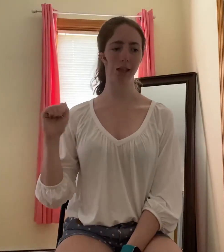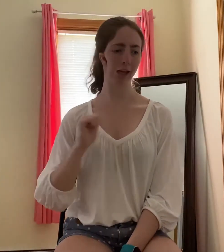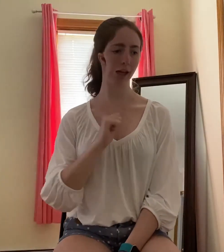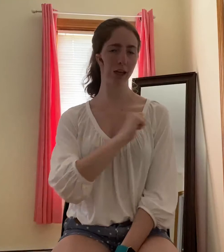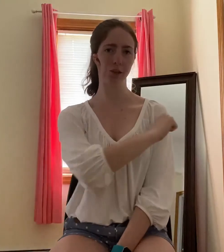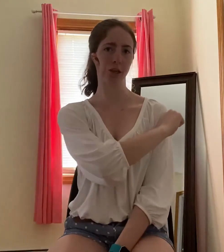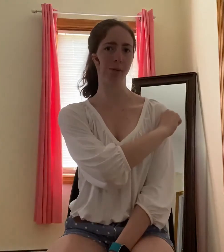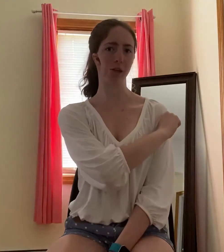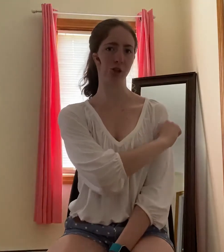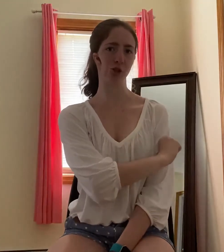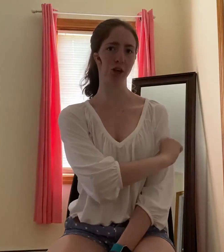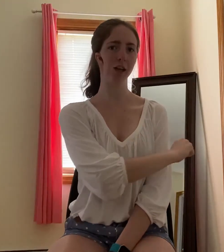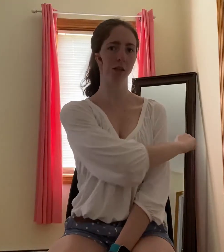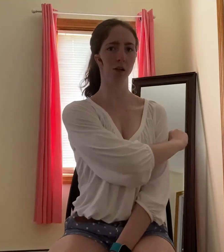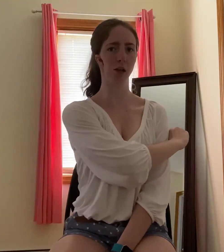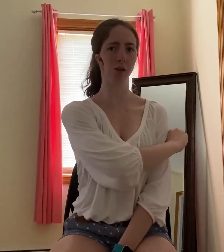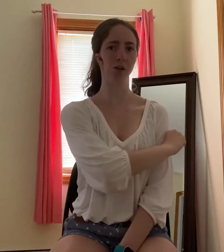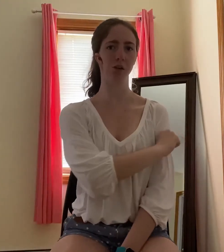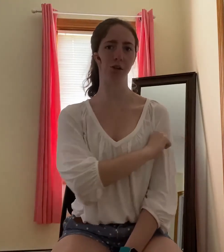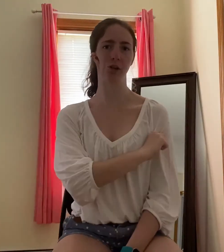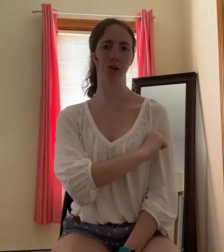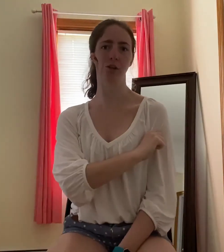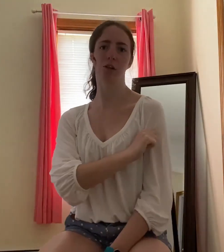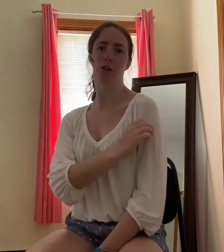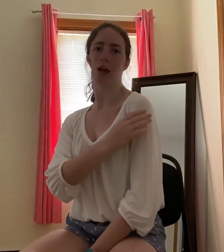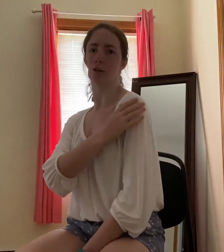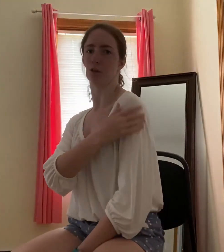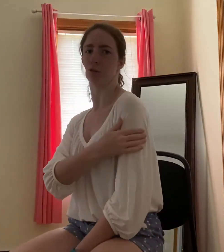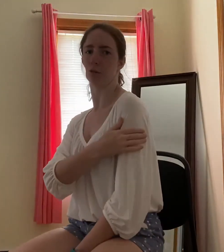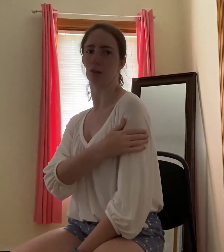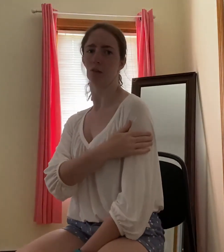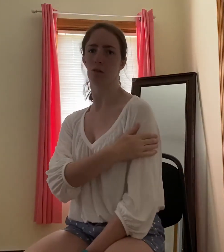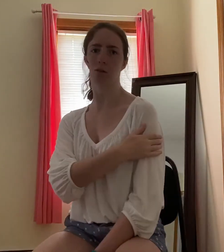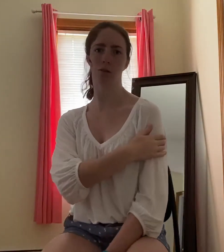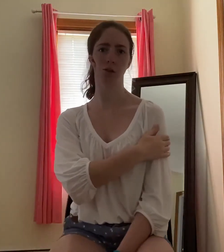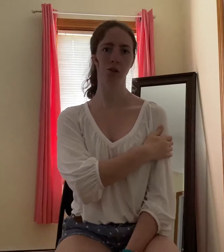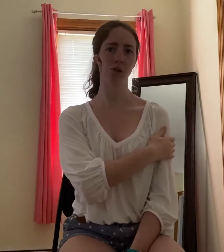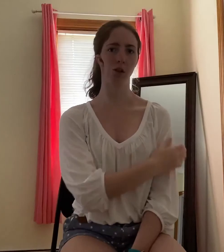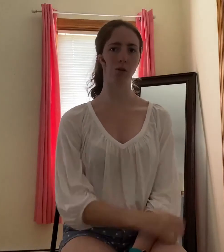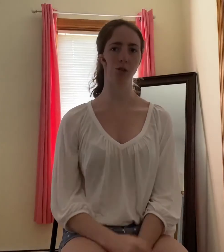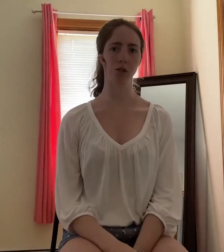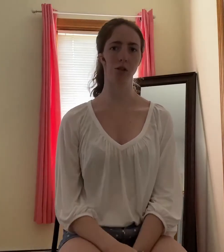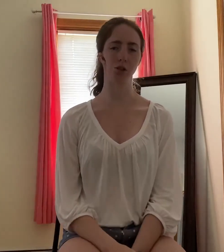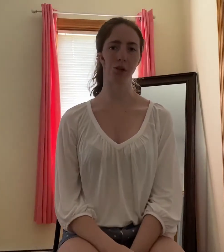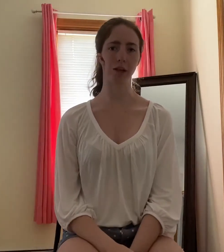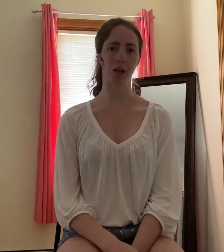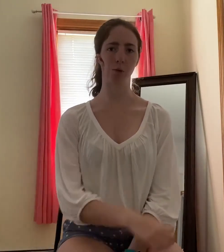that A and you're going to make a cross on your outer shoulder. So just to show you that sign one more